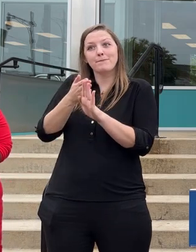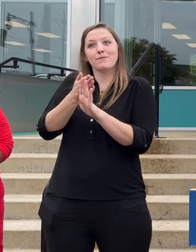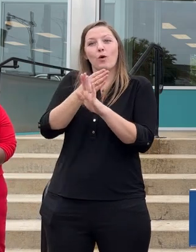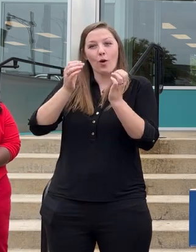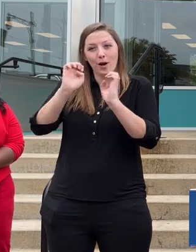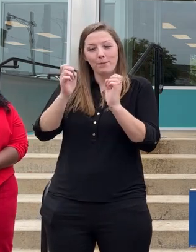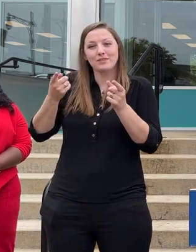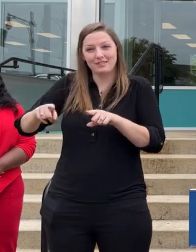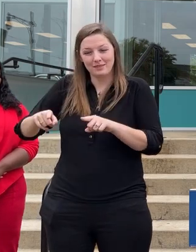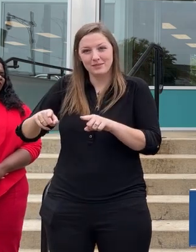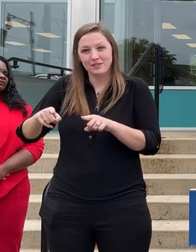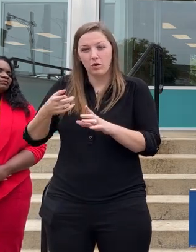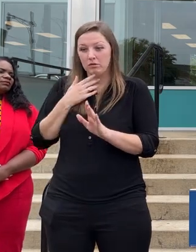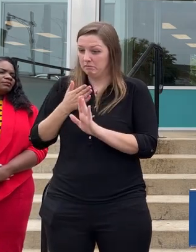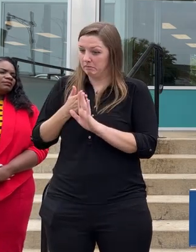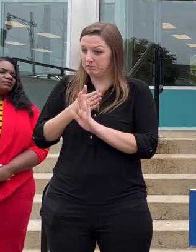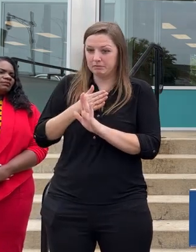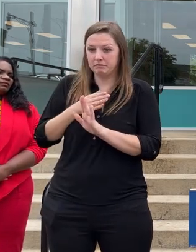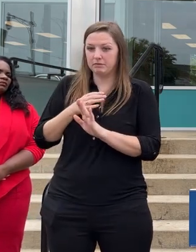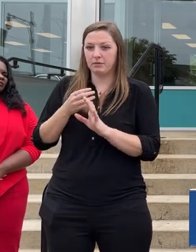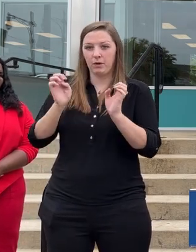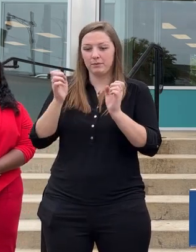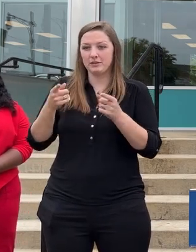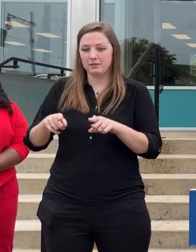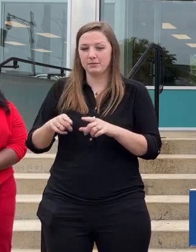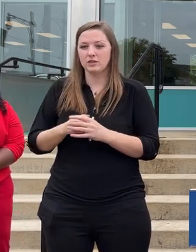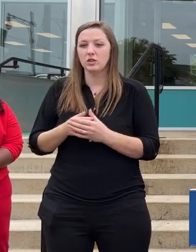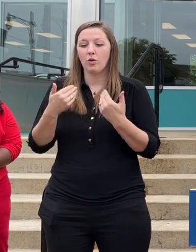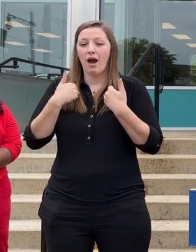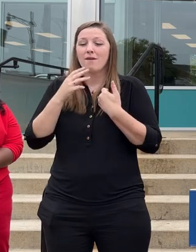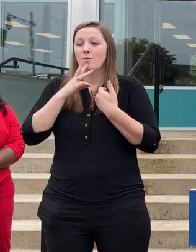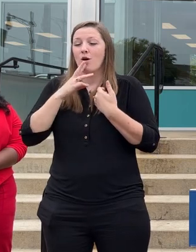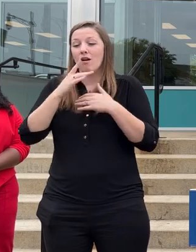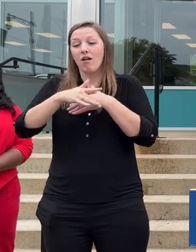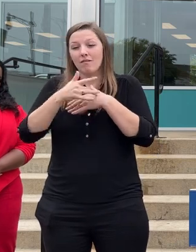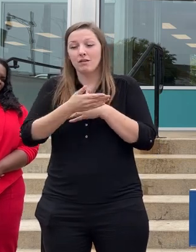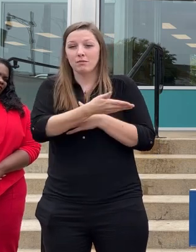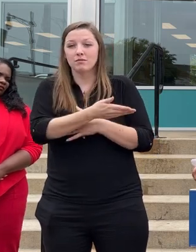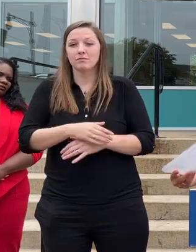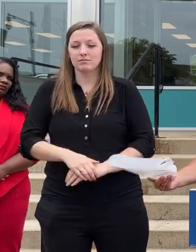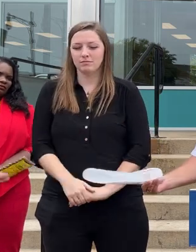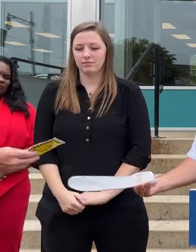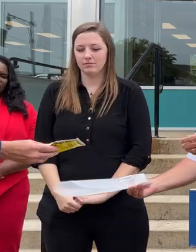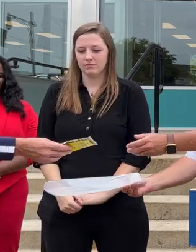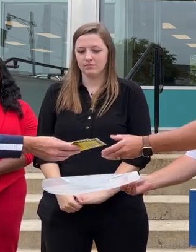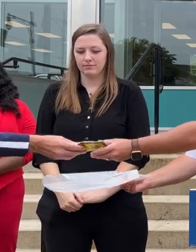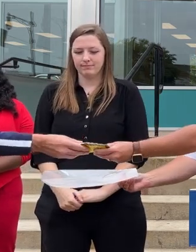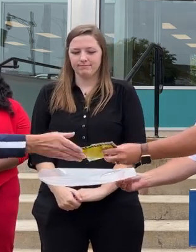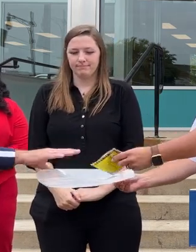or just prior to, so that you can have some potable drinking water available for members of the family.